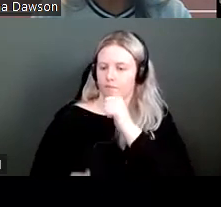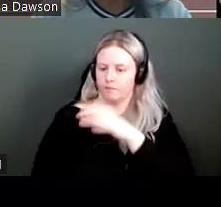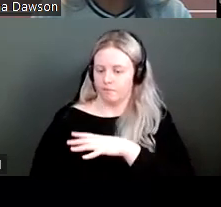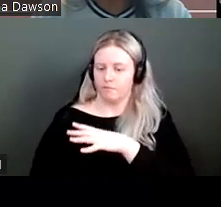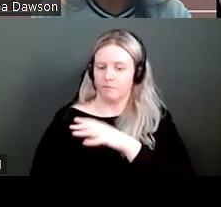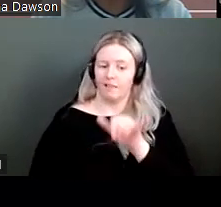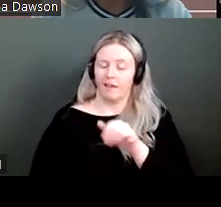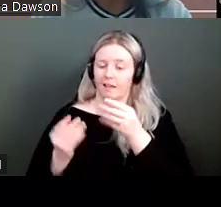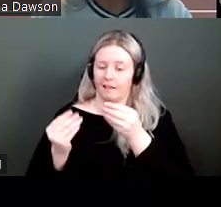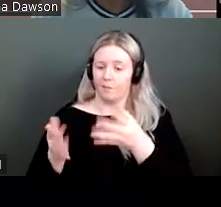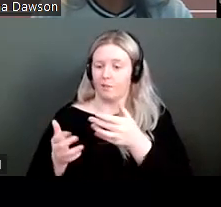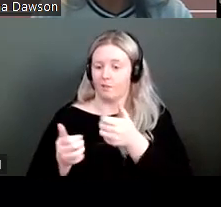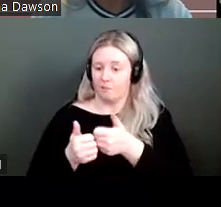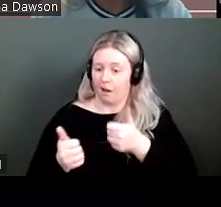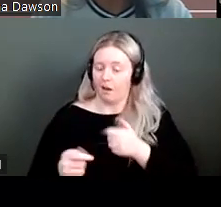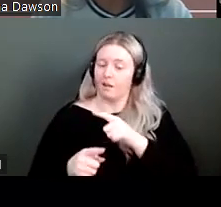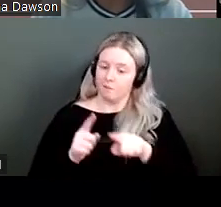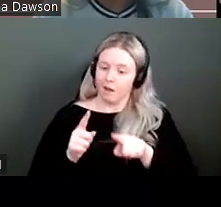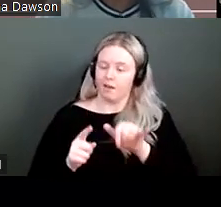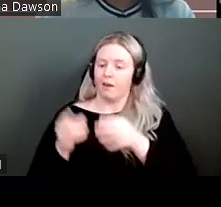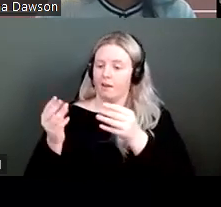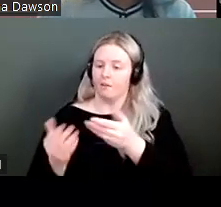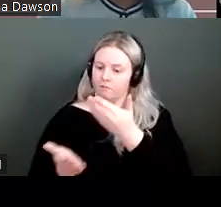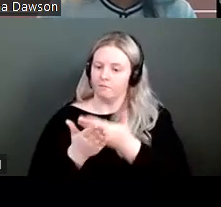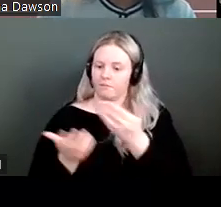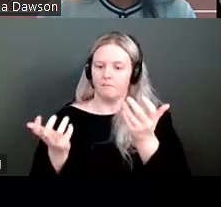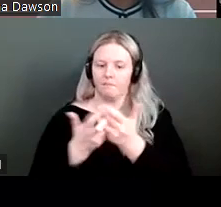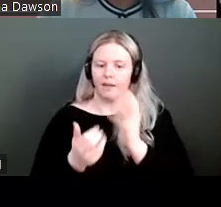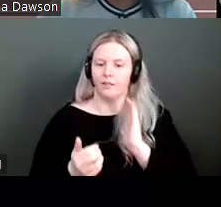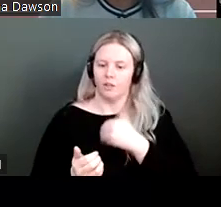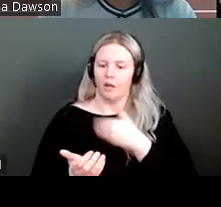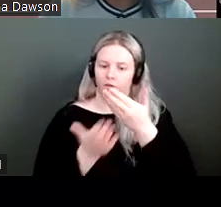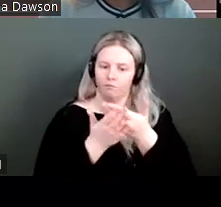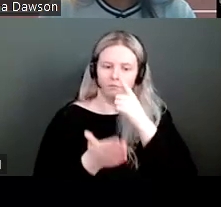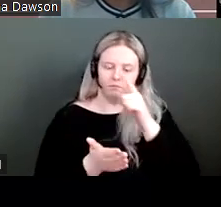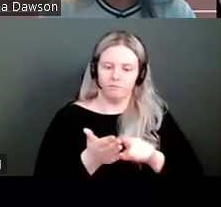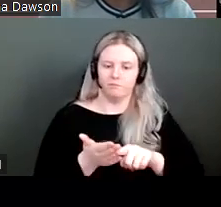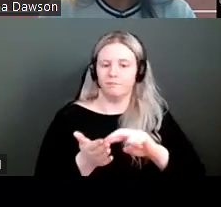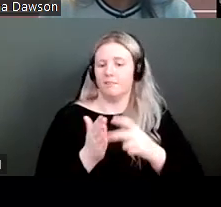we have been identifying, and it underscores the continued need for better data.